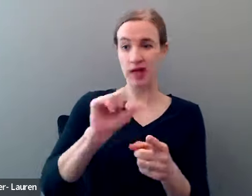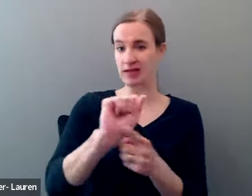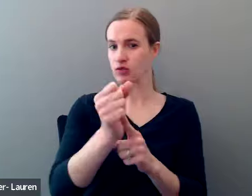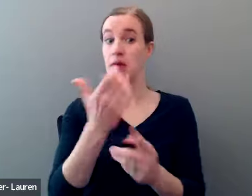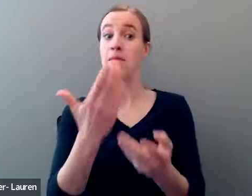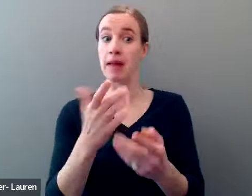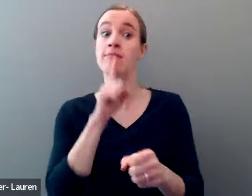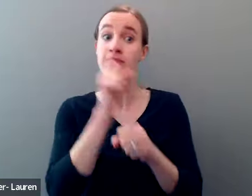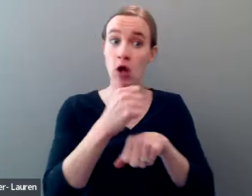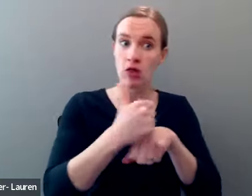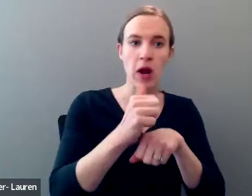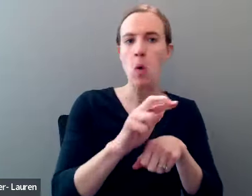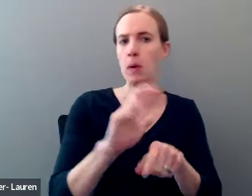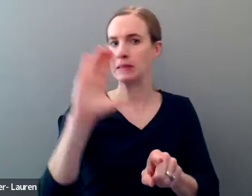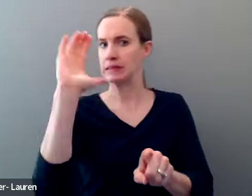threat,